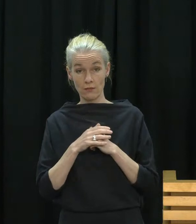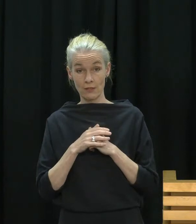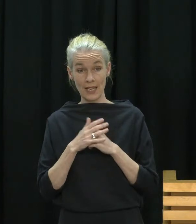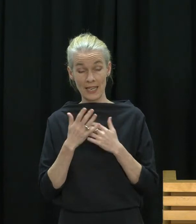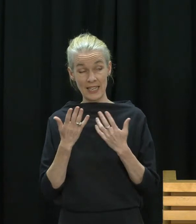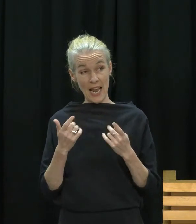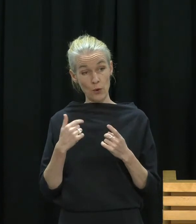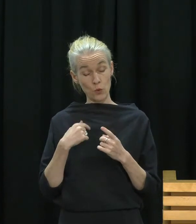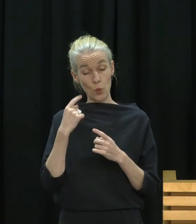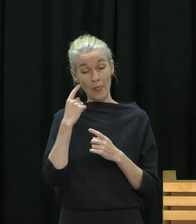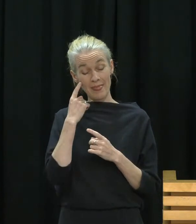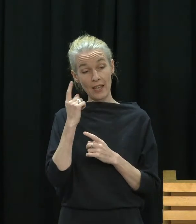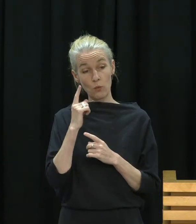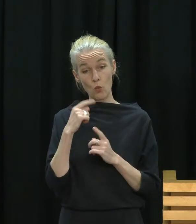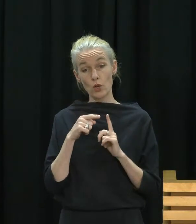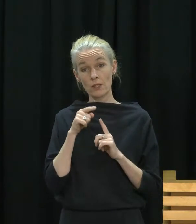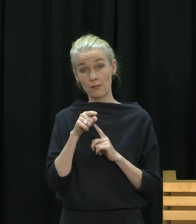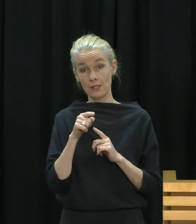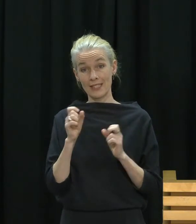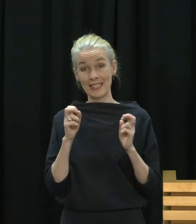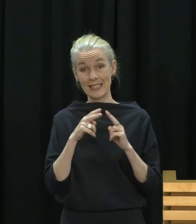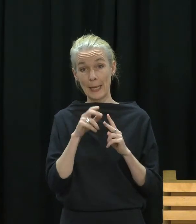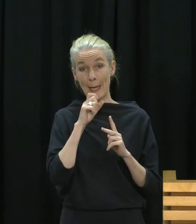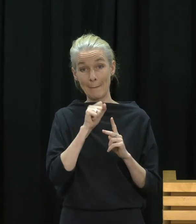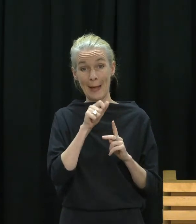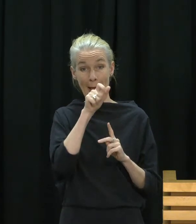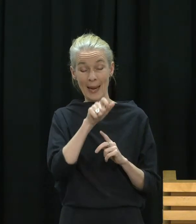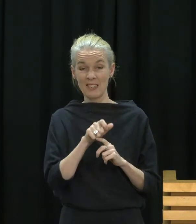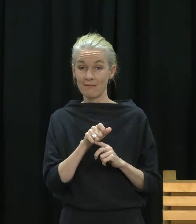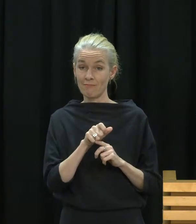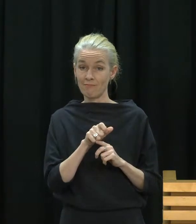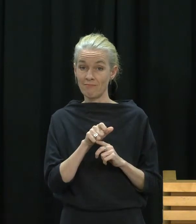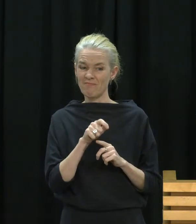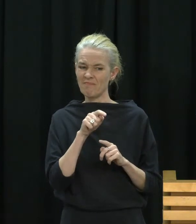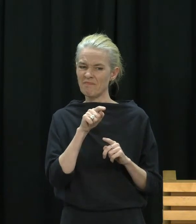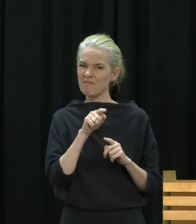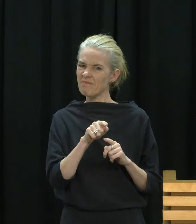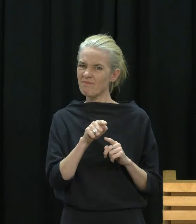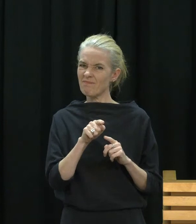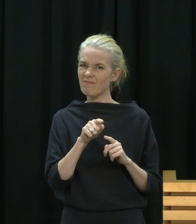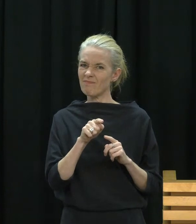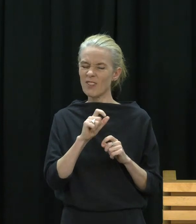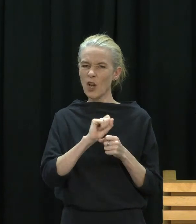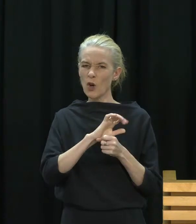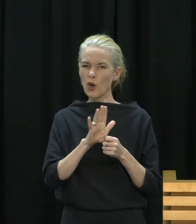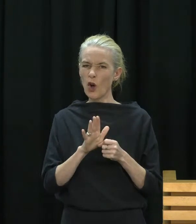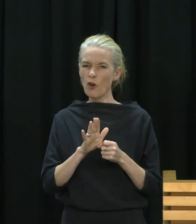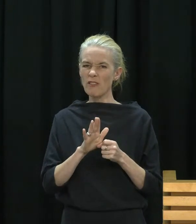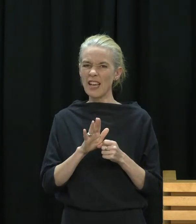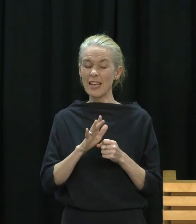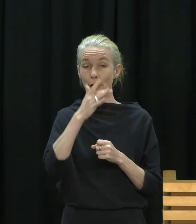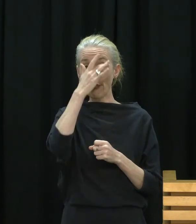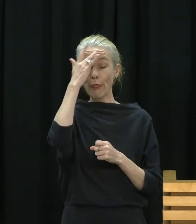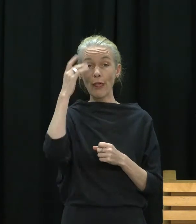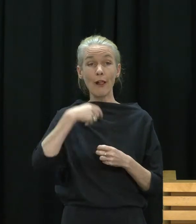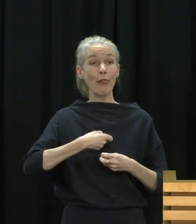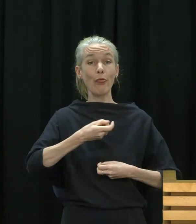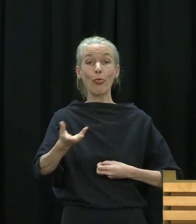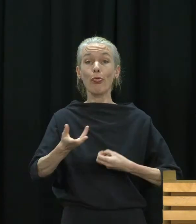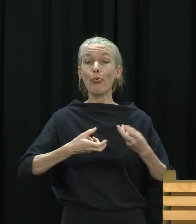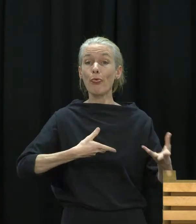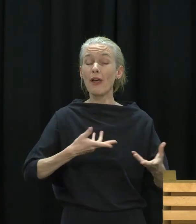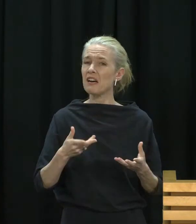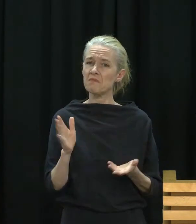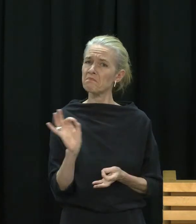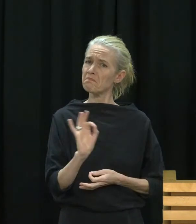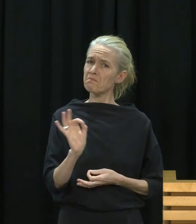more likely if you have a sample size of one, right, that the person doesn't spread COVID. Most COVID spread comes from a few people who spread it a lot. Are we currently